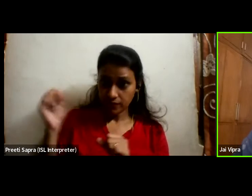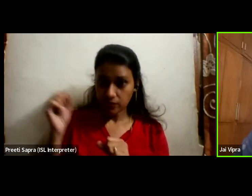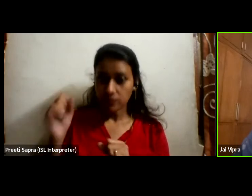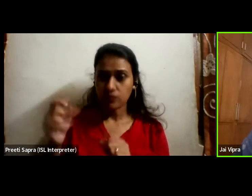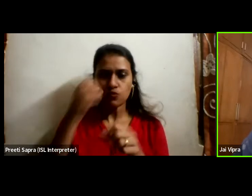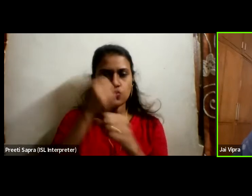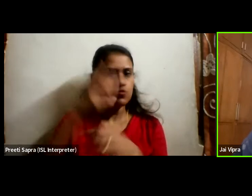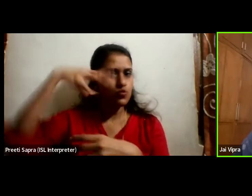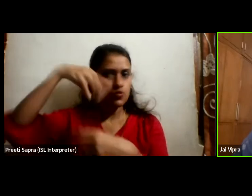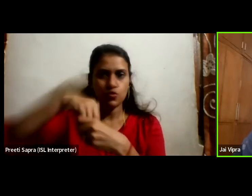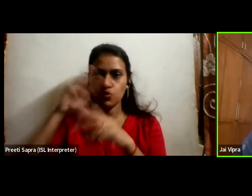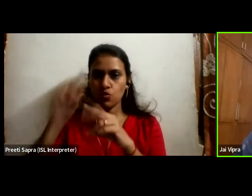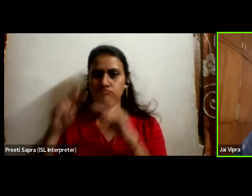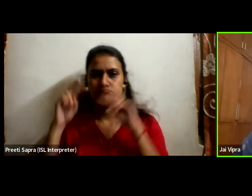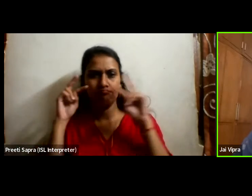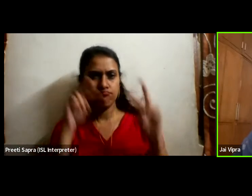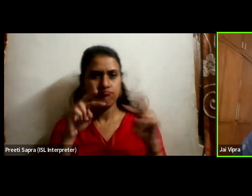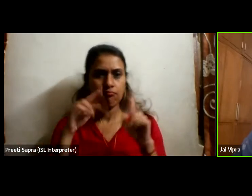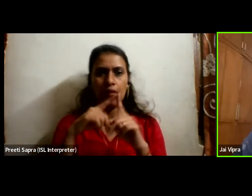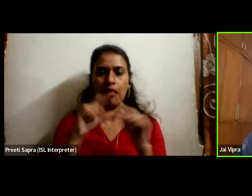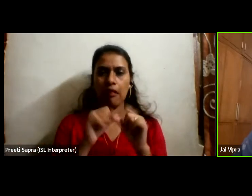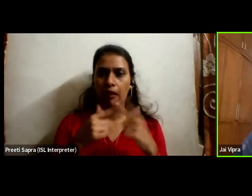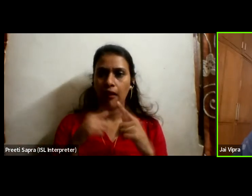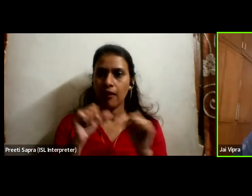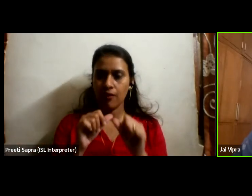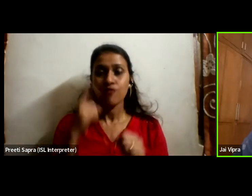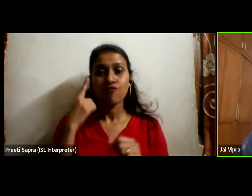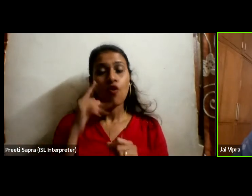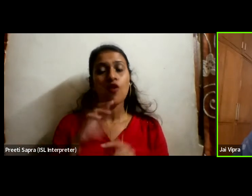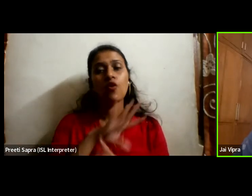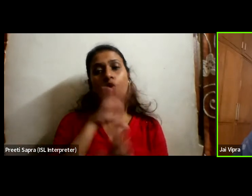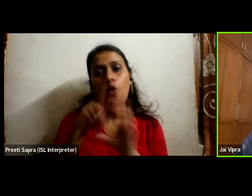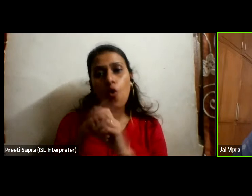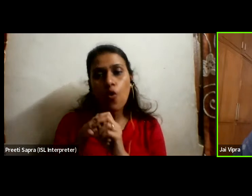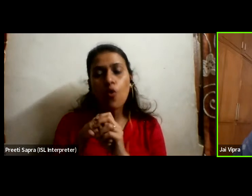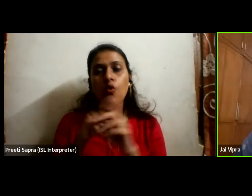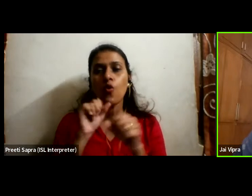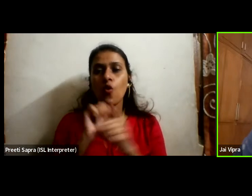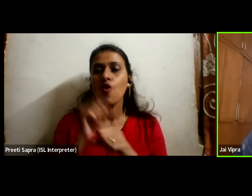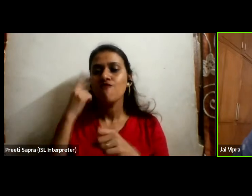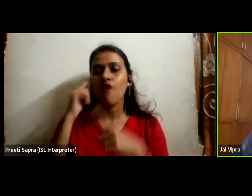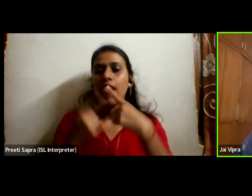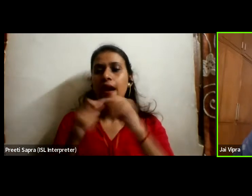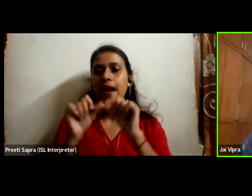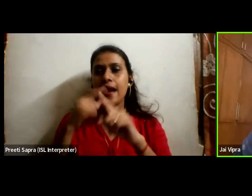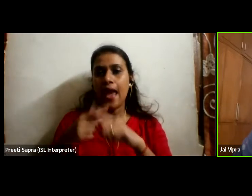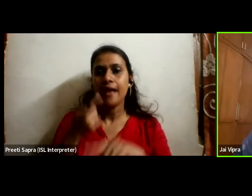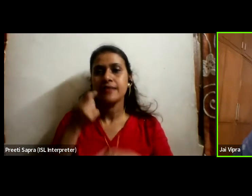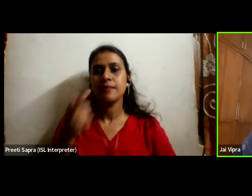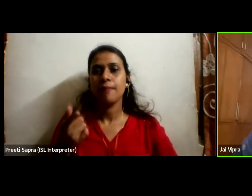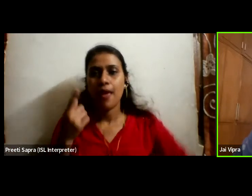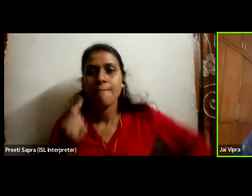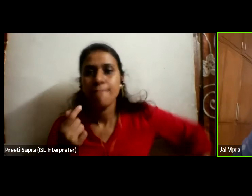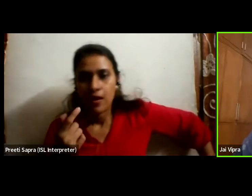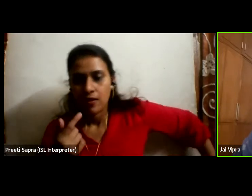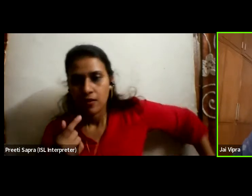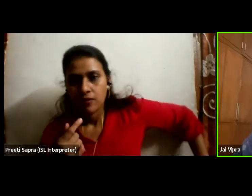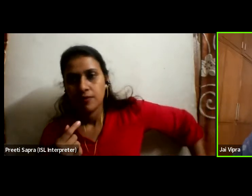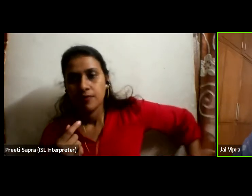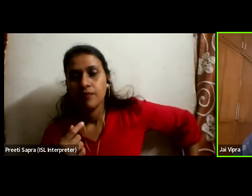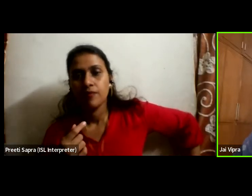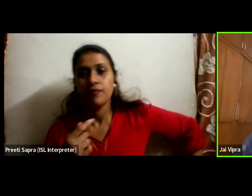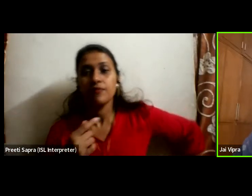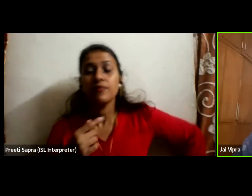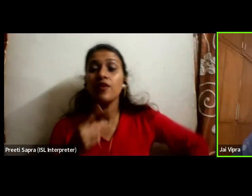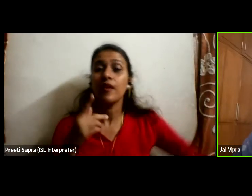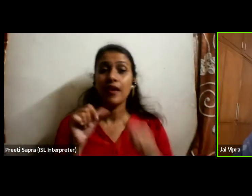in monetizing data that was collected using taxpayer money. Furthermore, it will promote innovation in AI